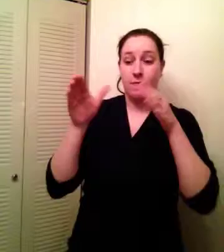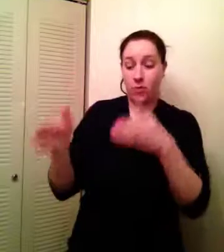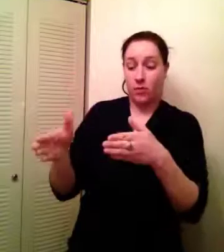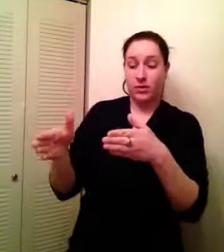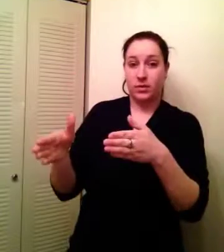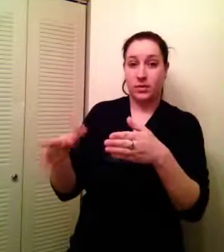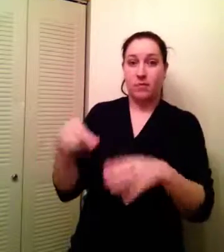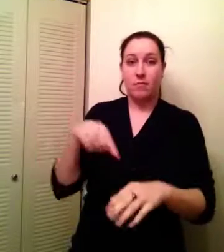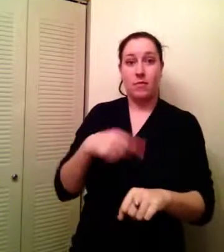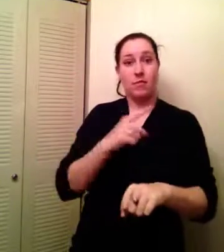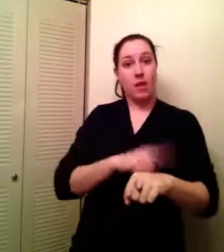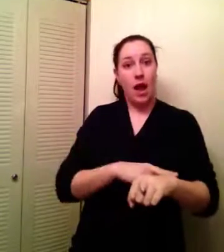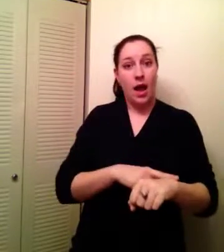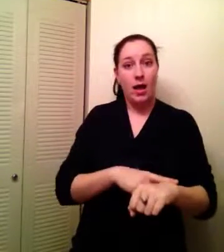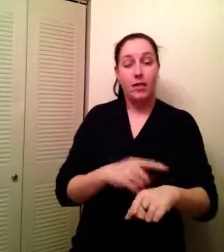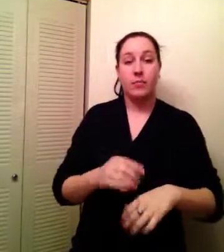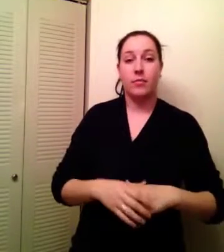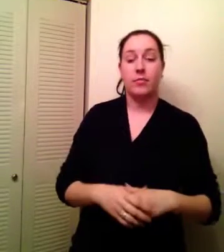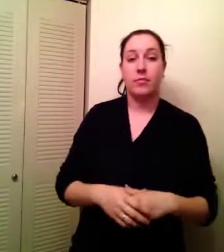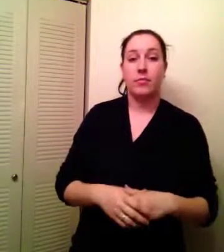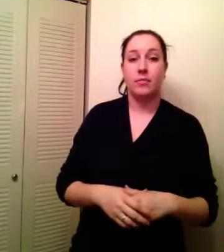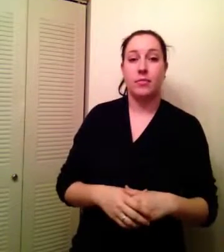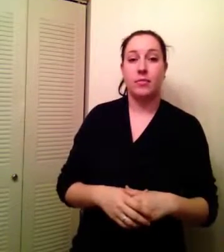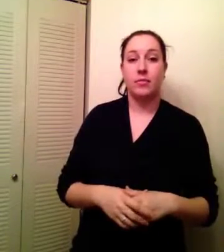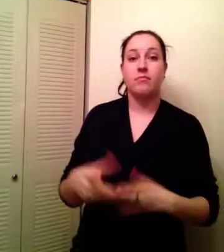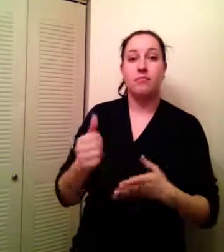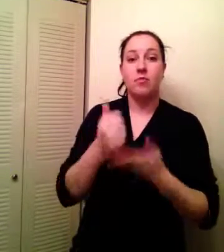it is, they have to do that. But also,